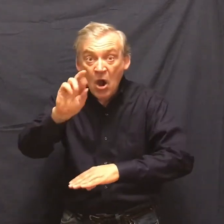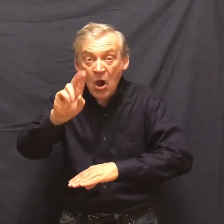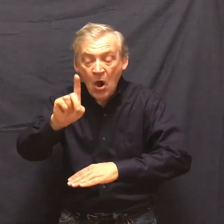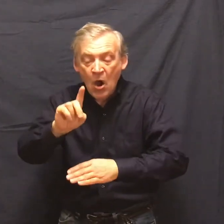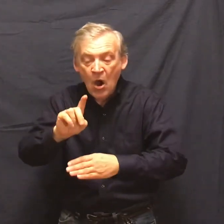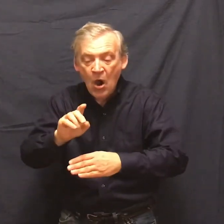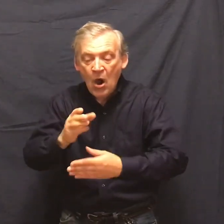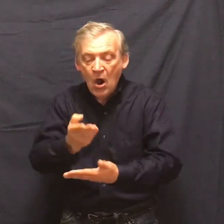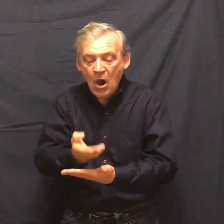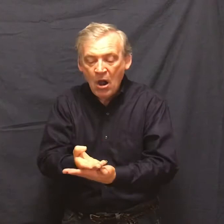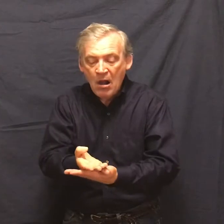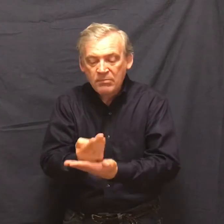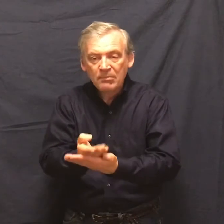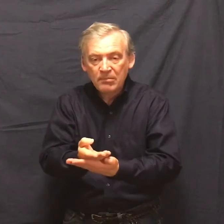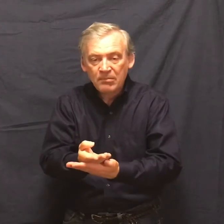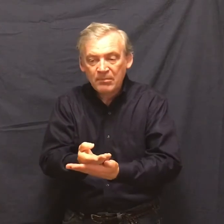"You guys travel around together?"